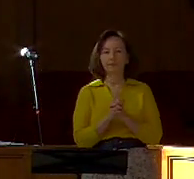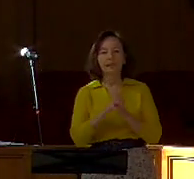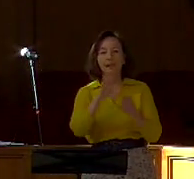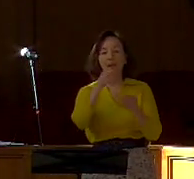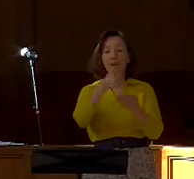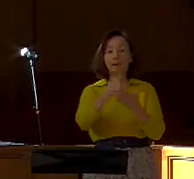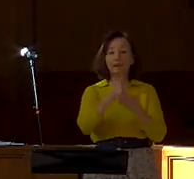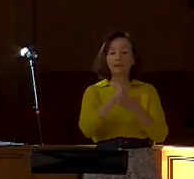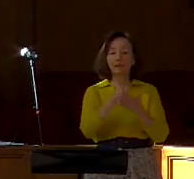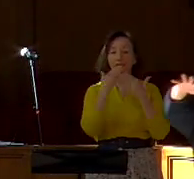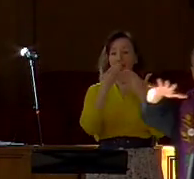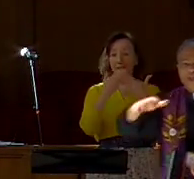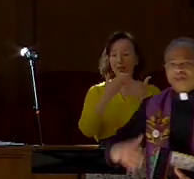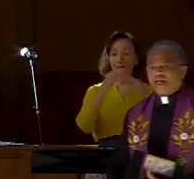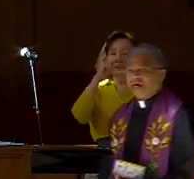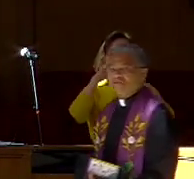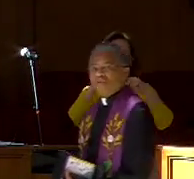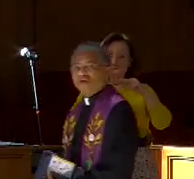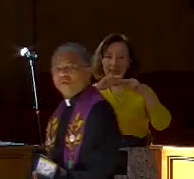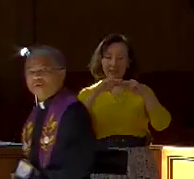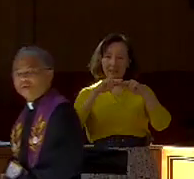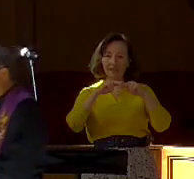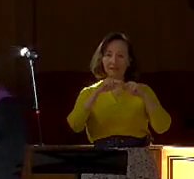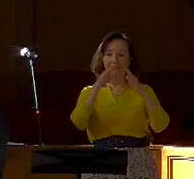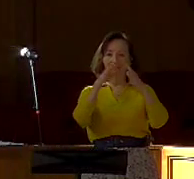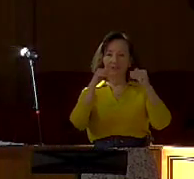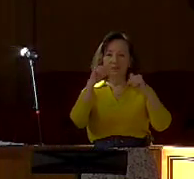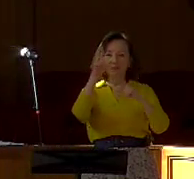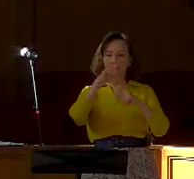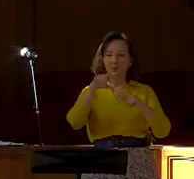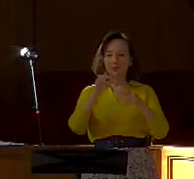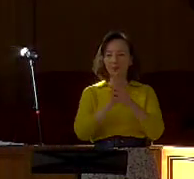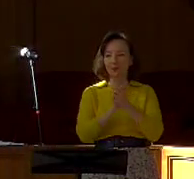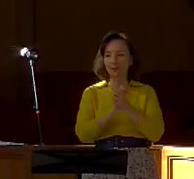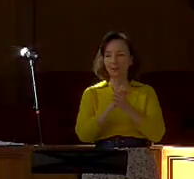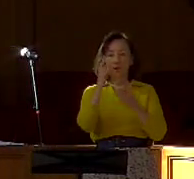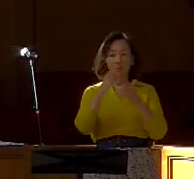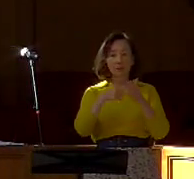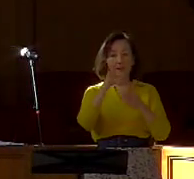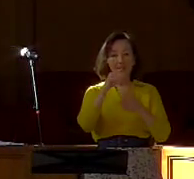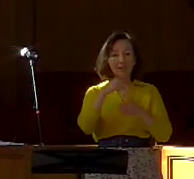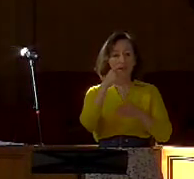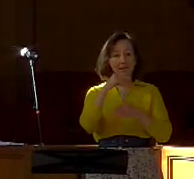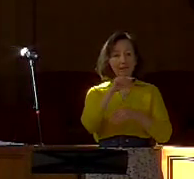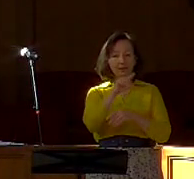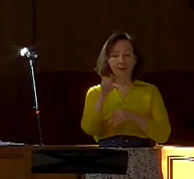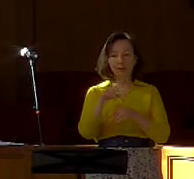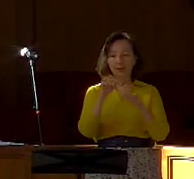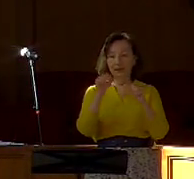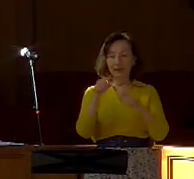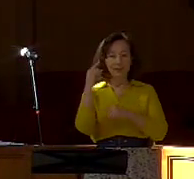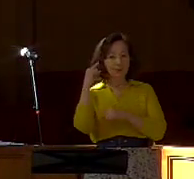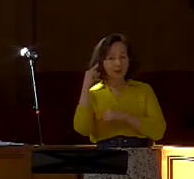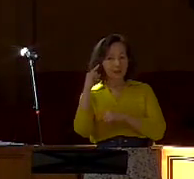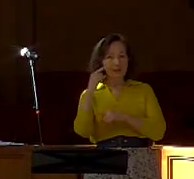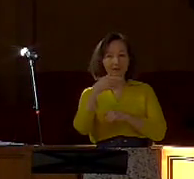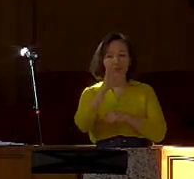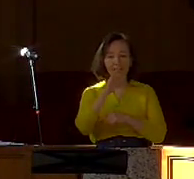Amen. Thank you, Zach. You may be seated in the house of the Lord. What is God saying to you? Can you hear God